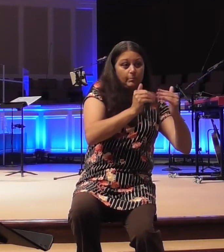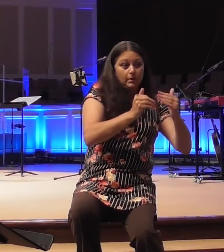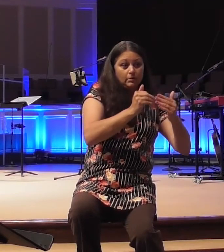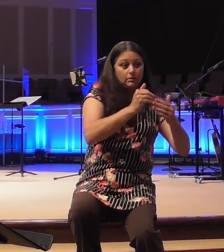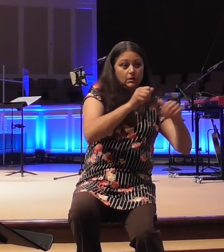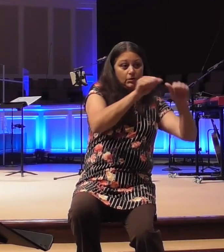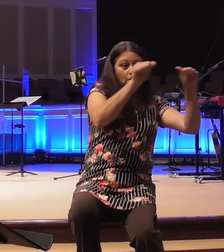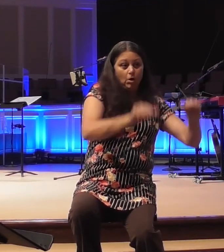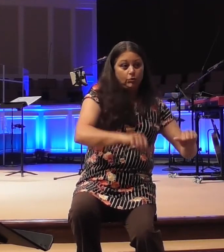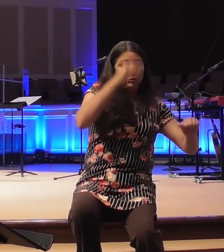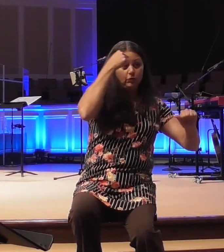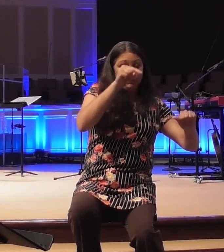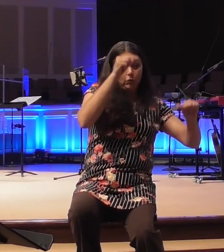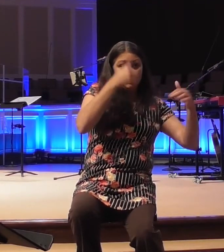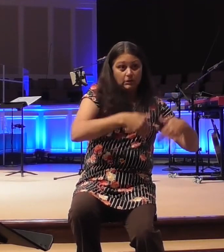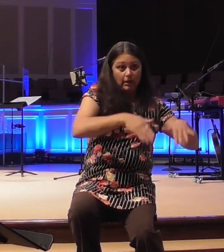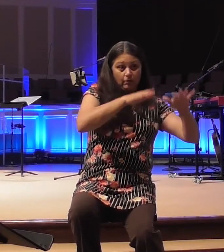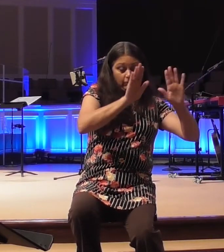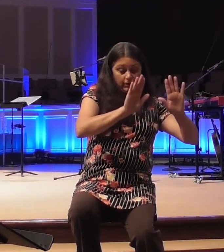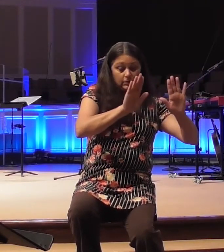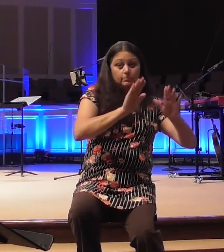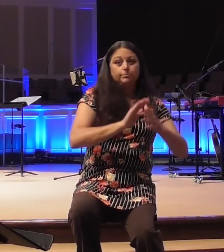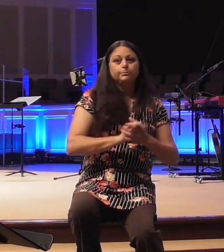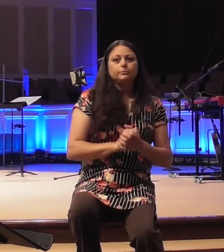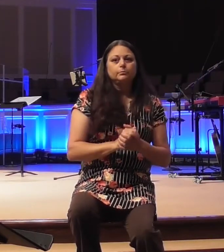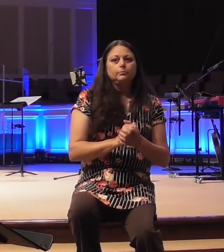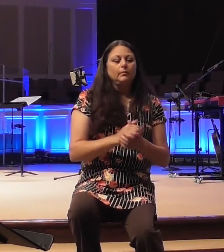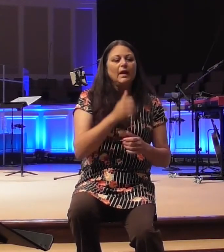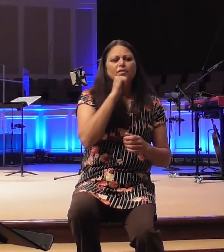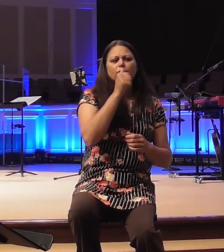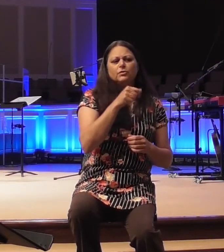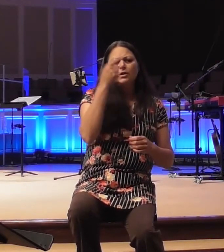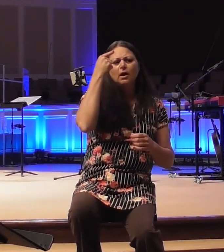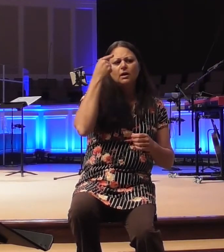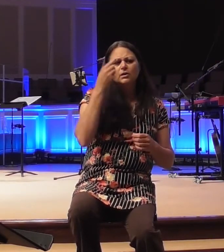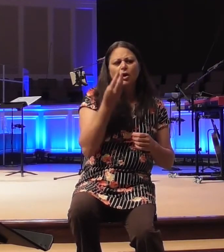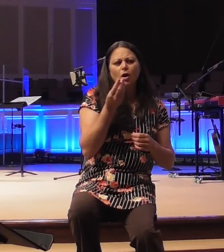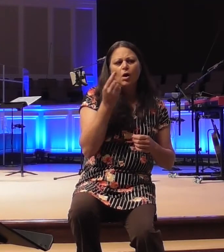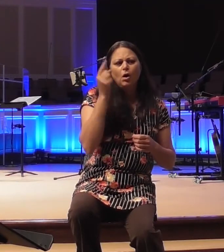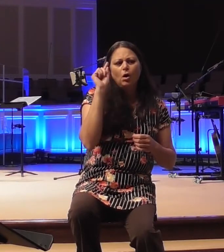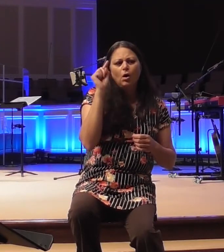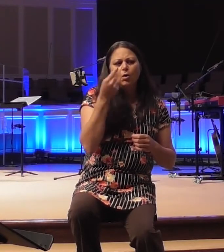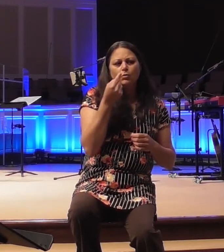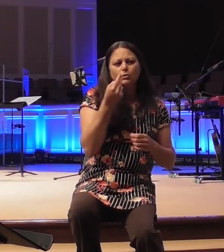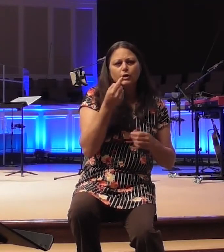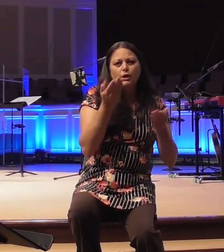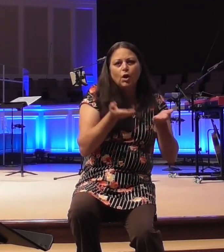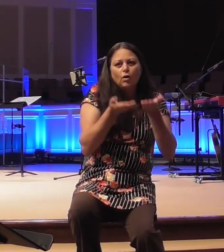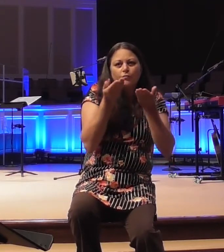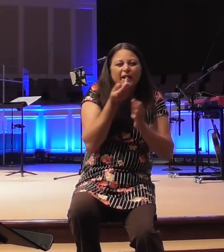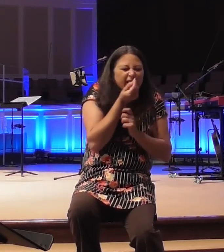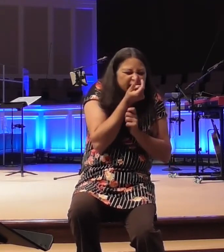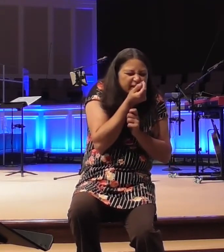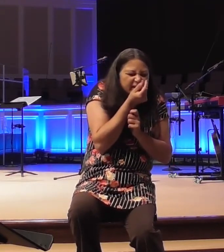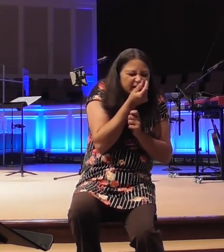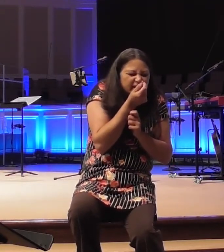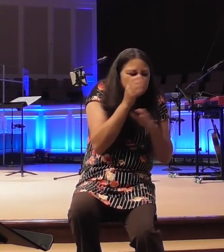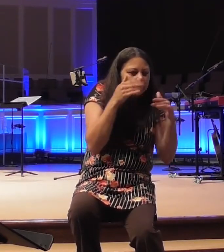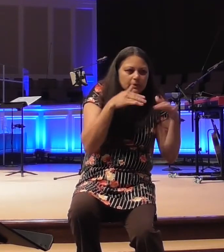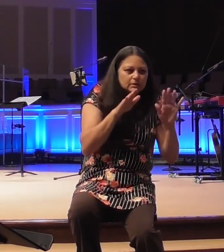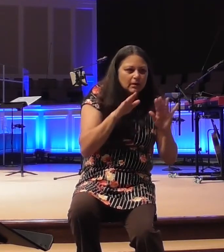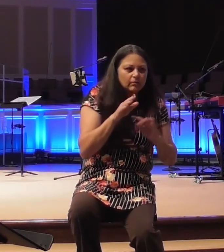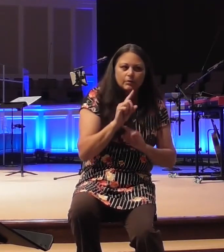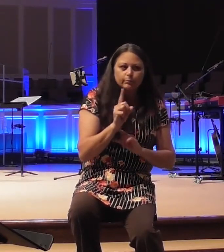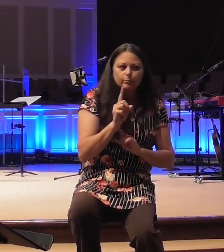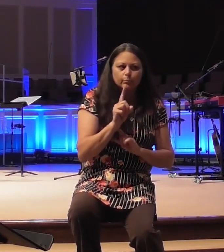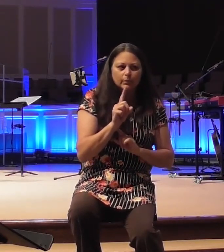thing. And they're not just offering a pittance, a smattering, but all of the required sacrifice in the morning and